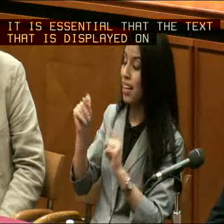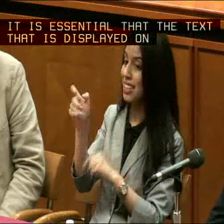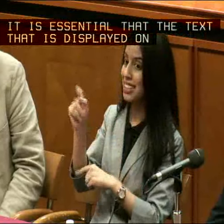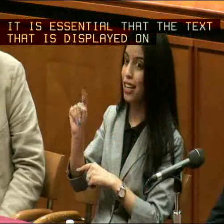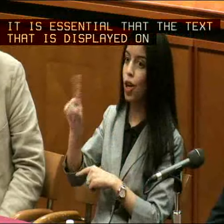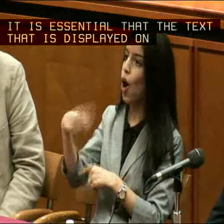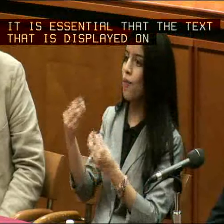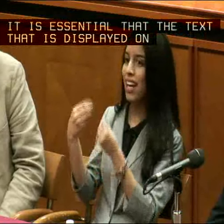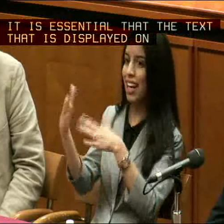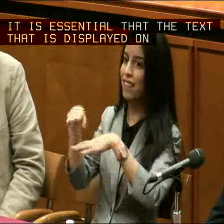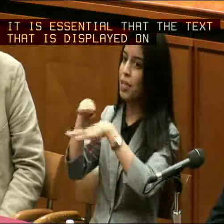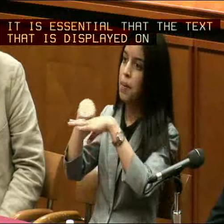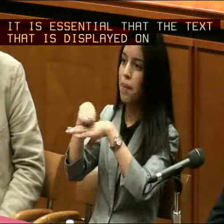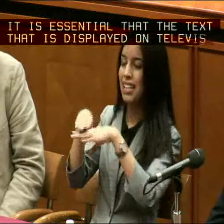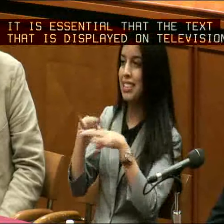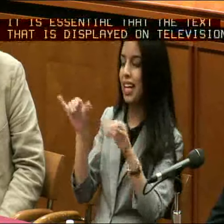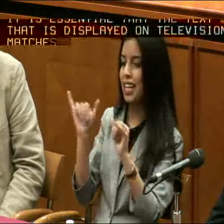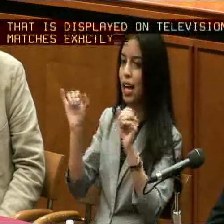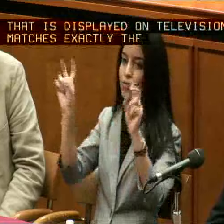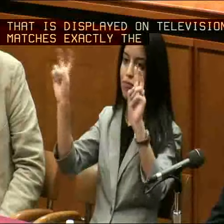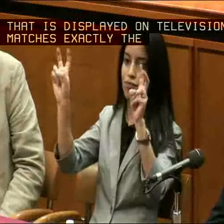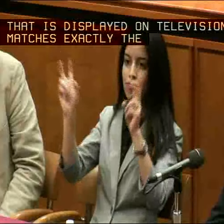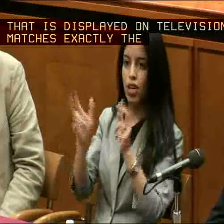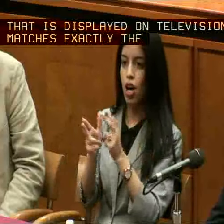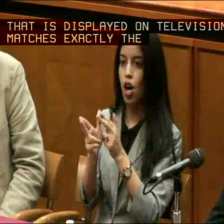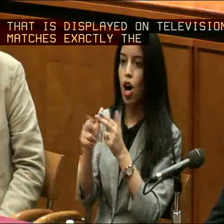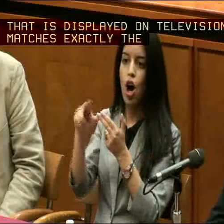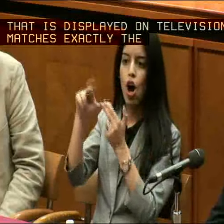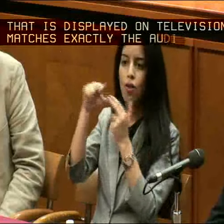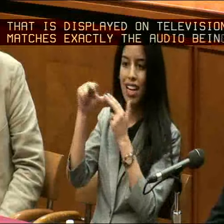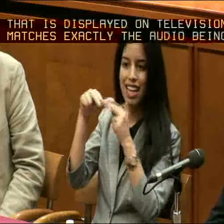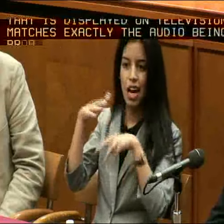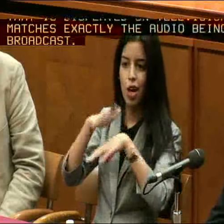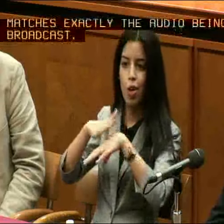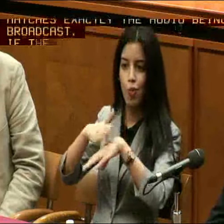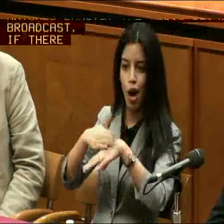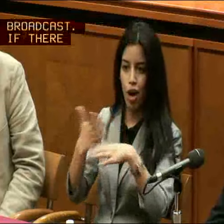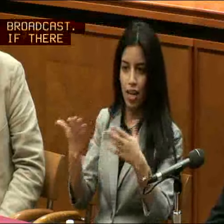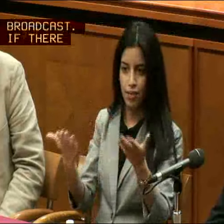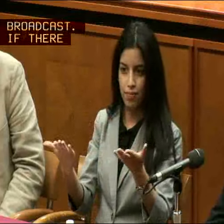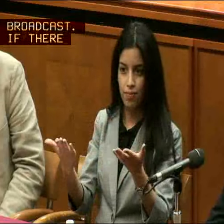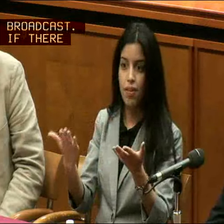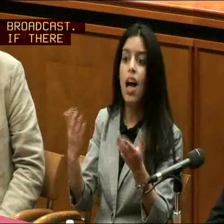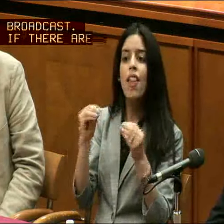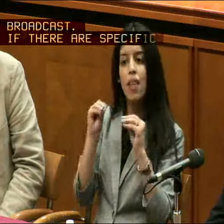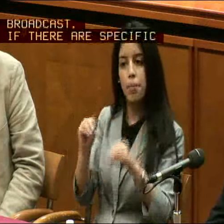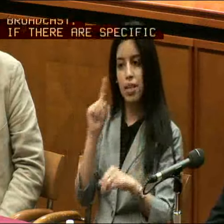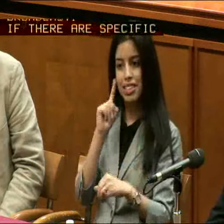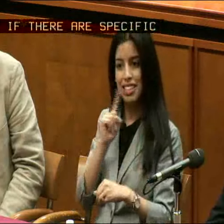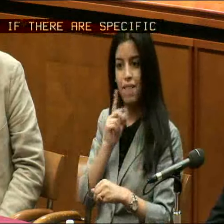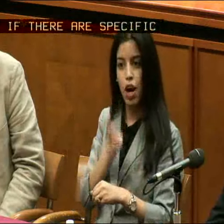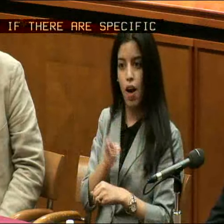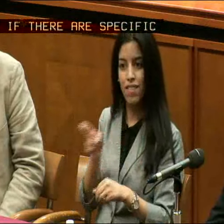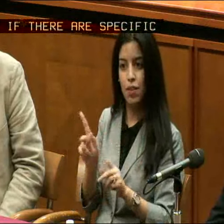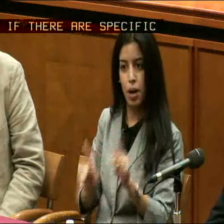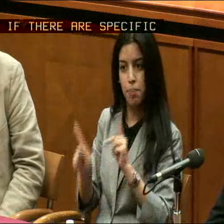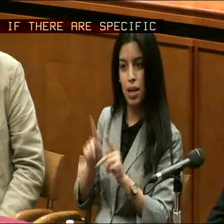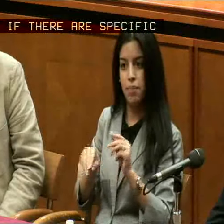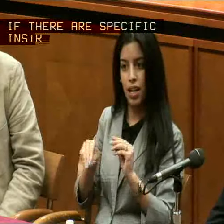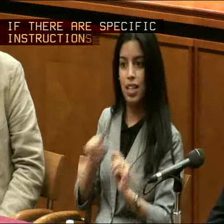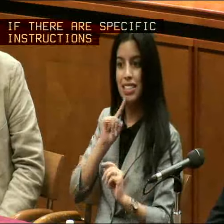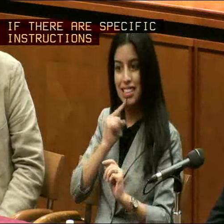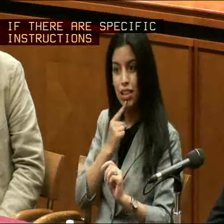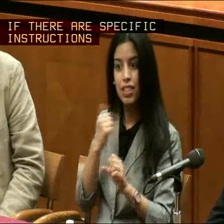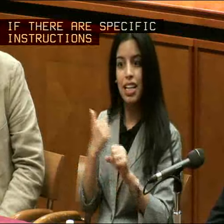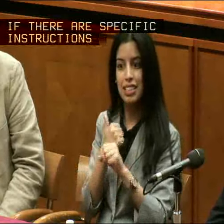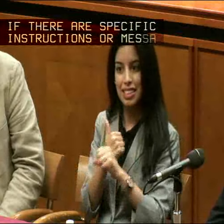specific instructions or specific messages via the audio, but the text simply says, for example, hurricane warning, that puts deaf and